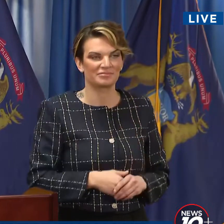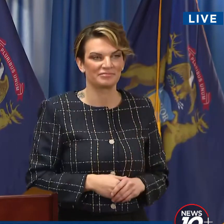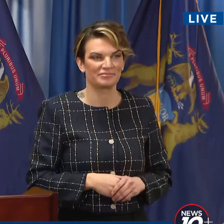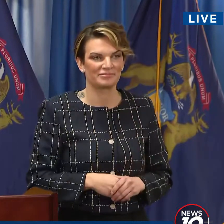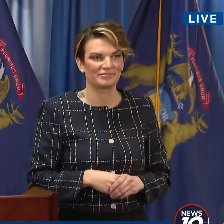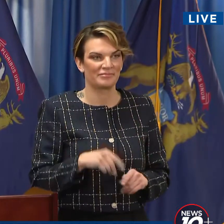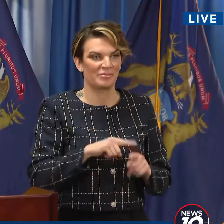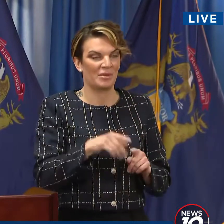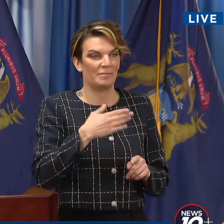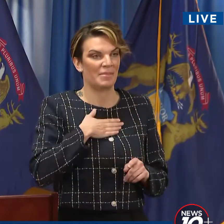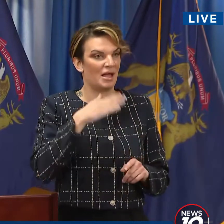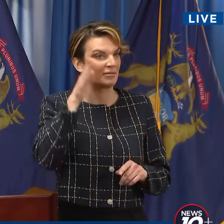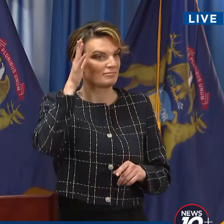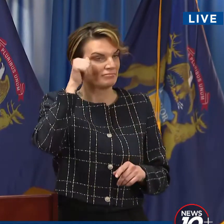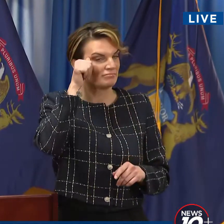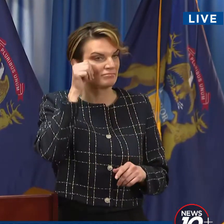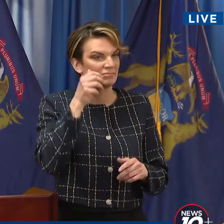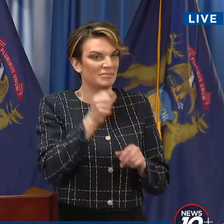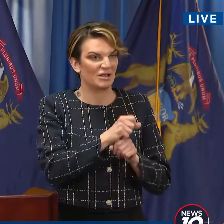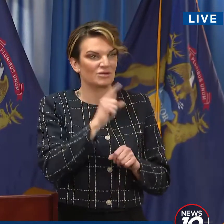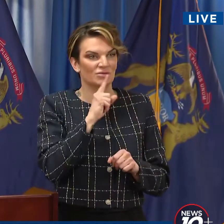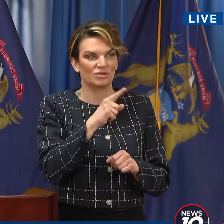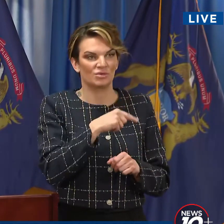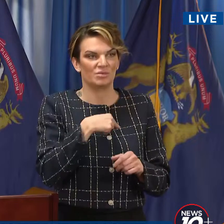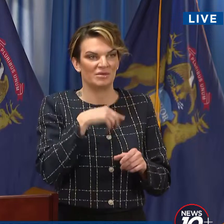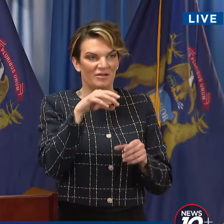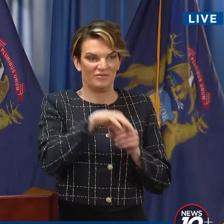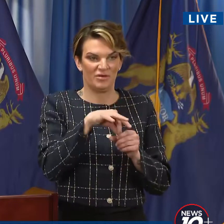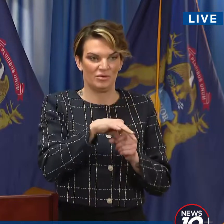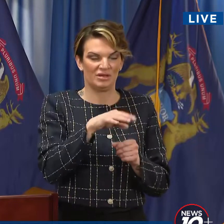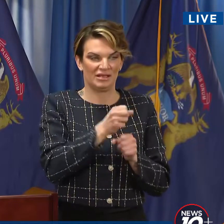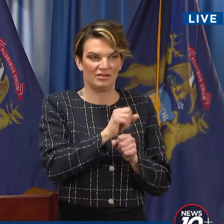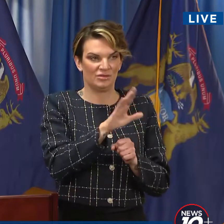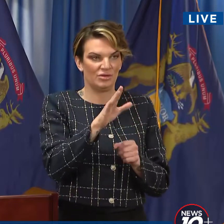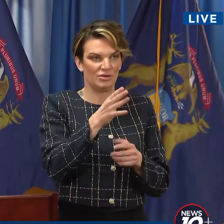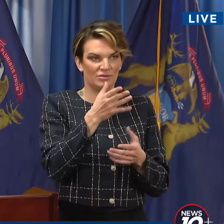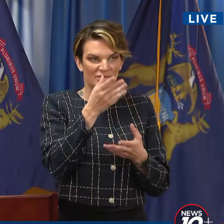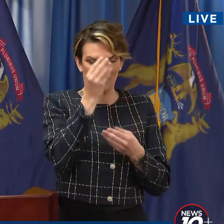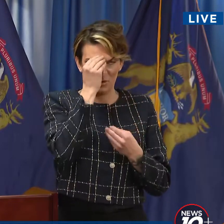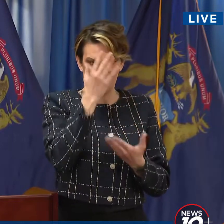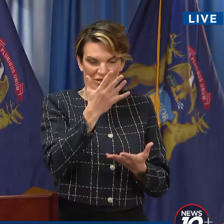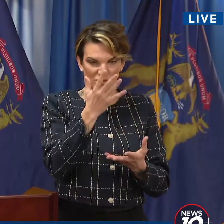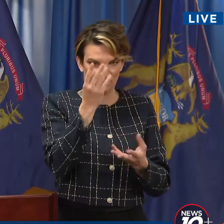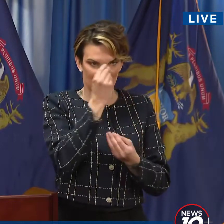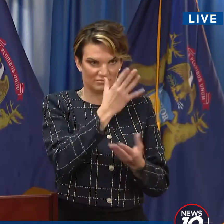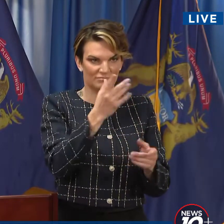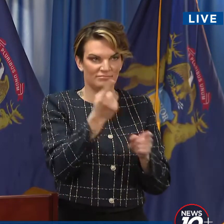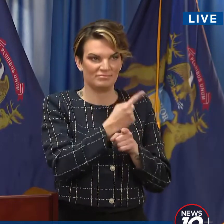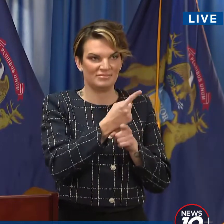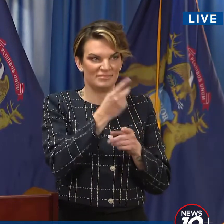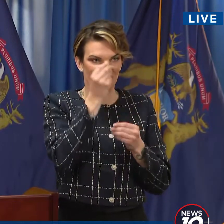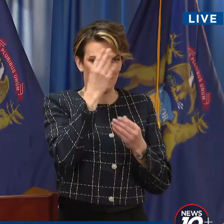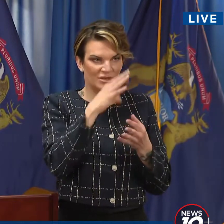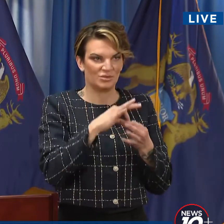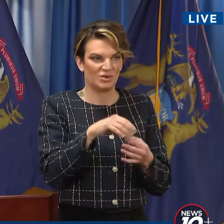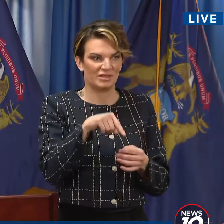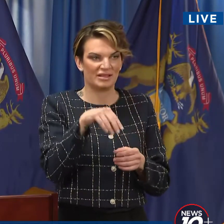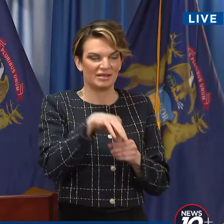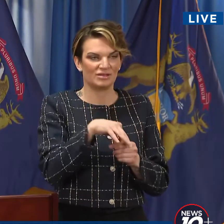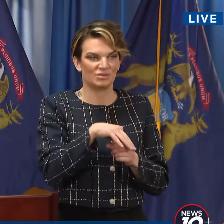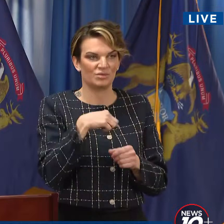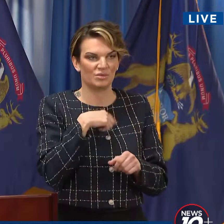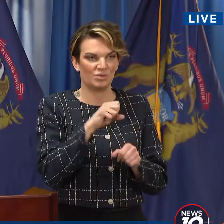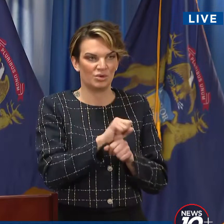my determination to ensure that we get voters trusted information about our elections and that we